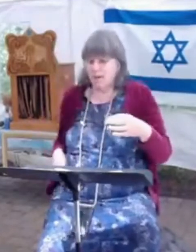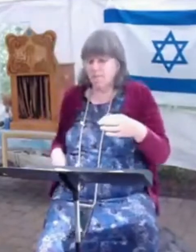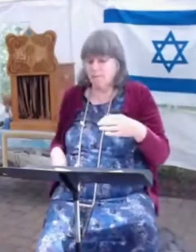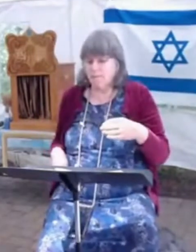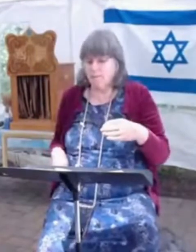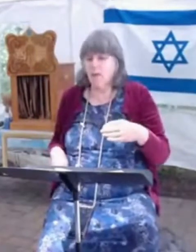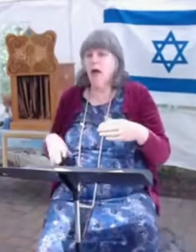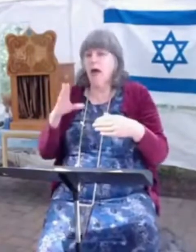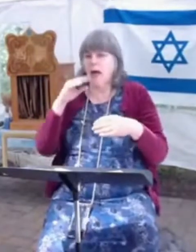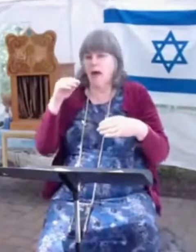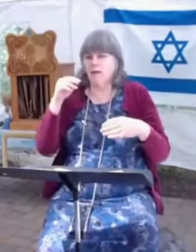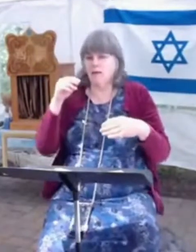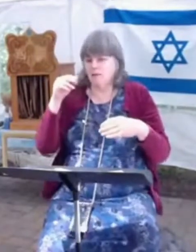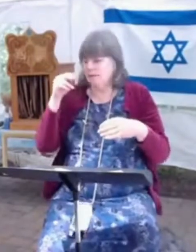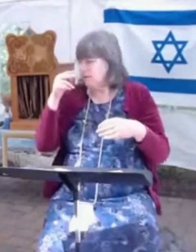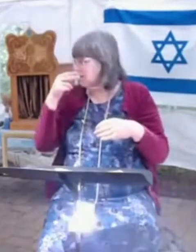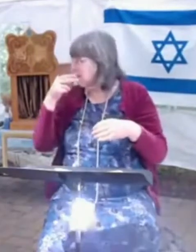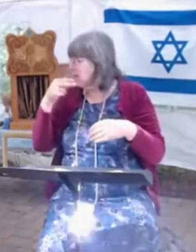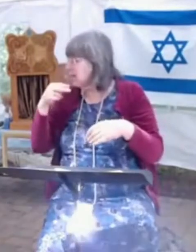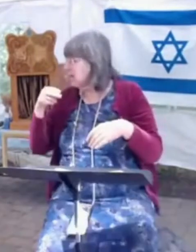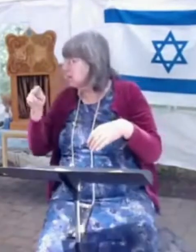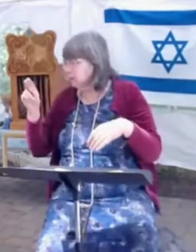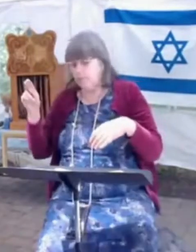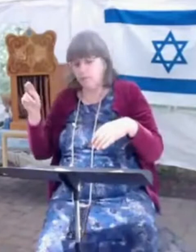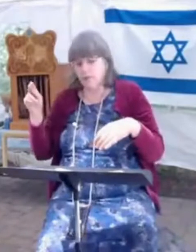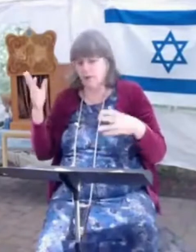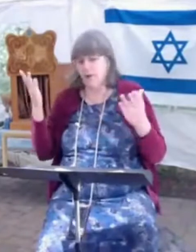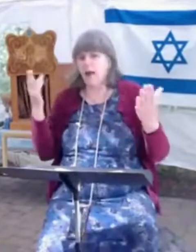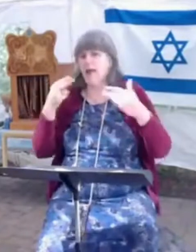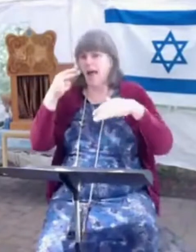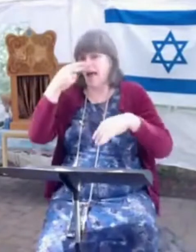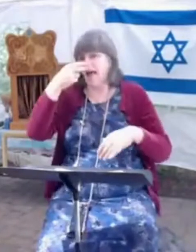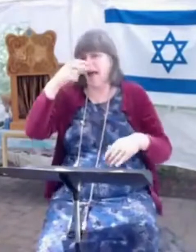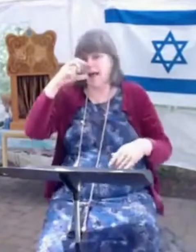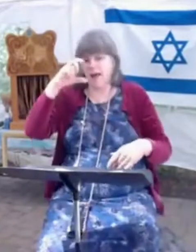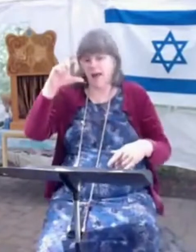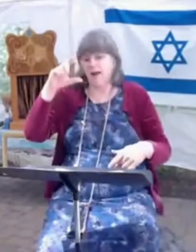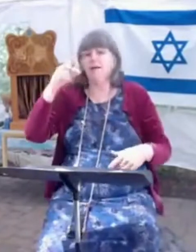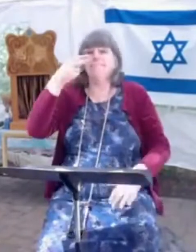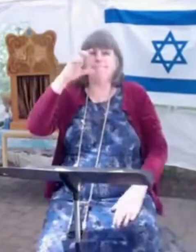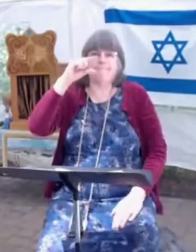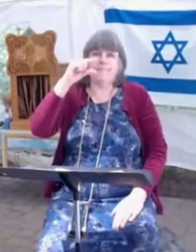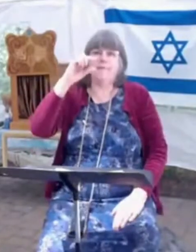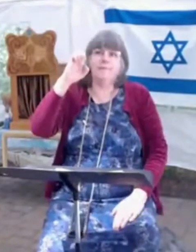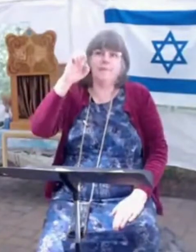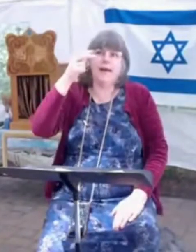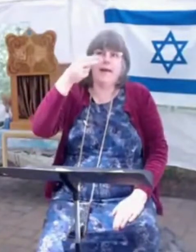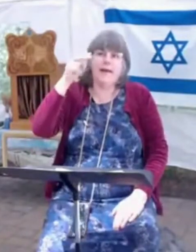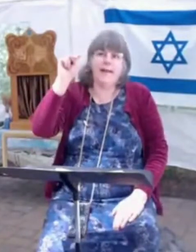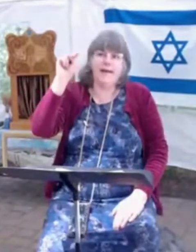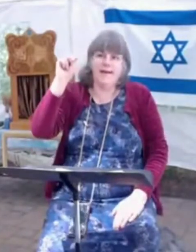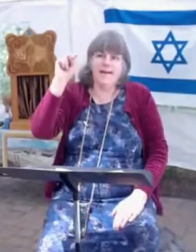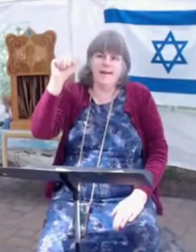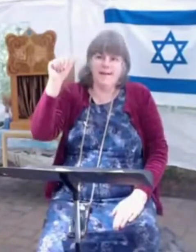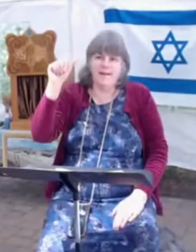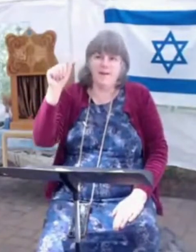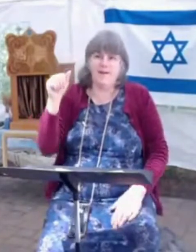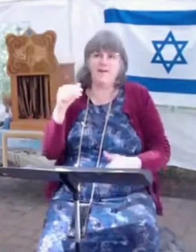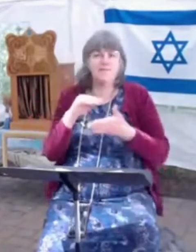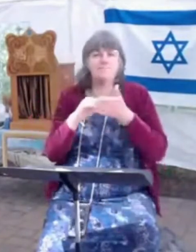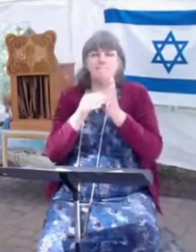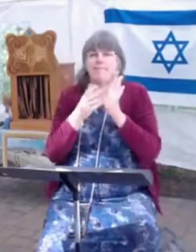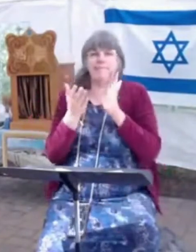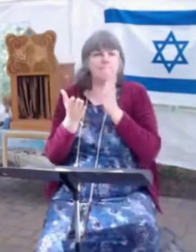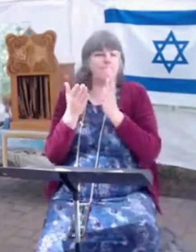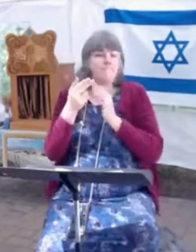When Hashem created mankind, he knew from the beginning what was going to happen. So before he even started